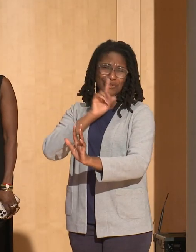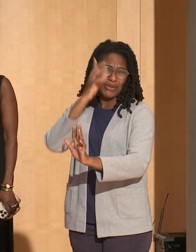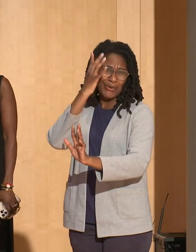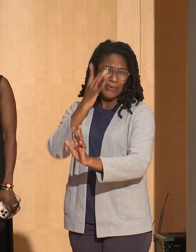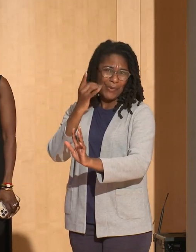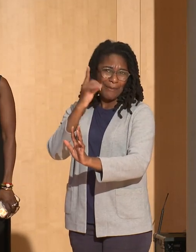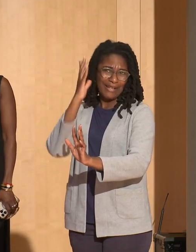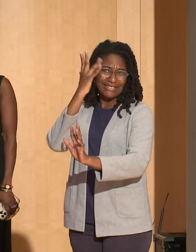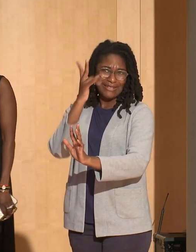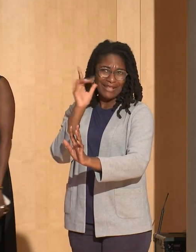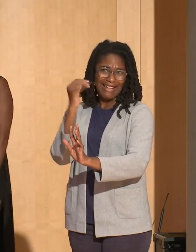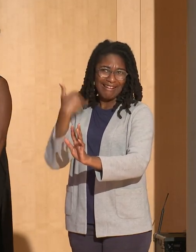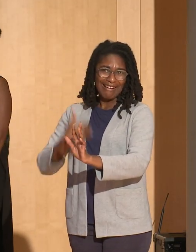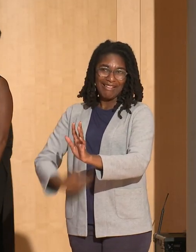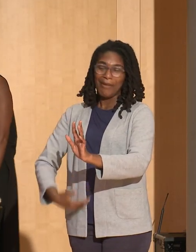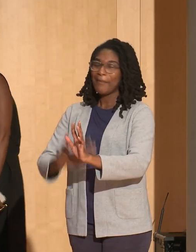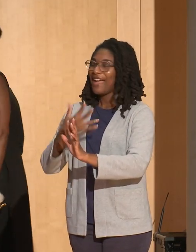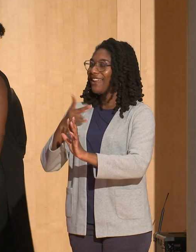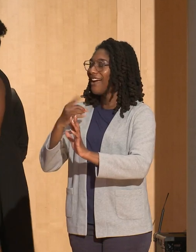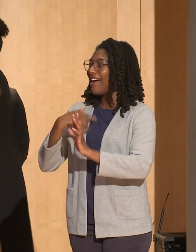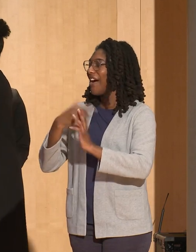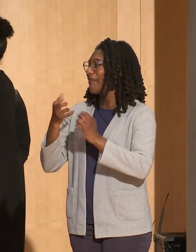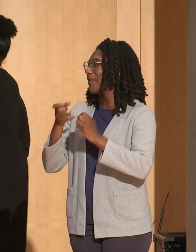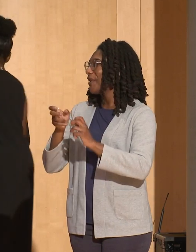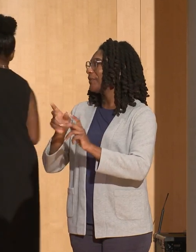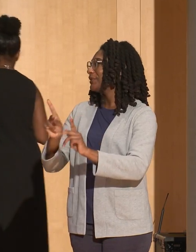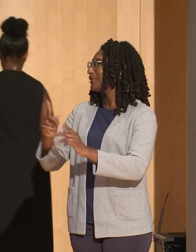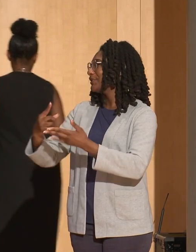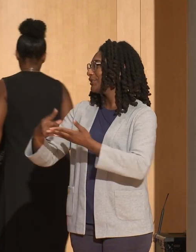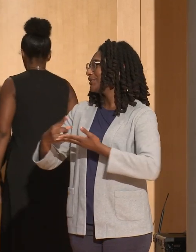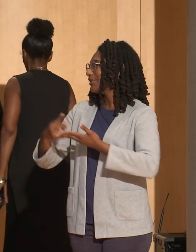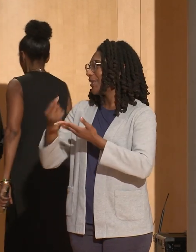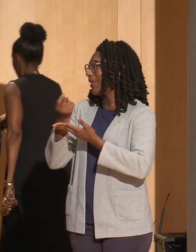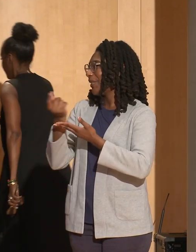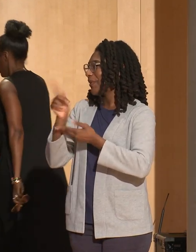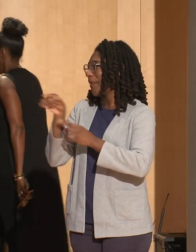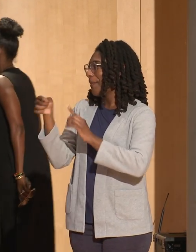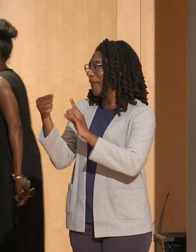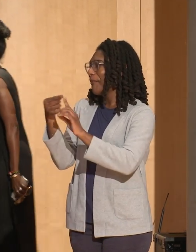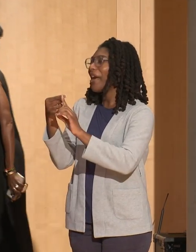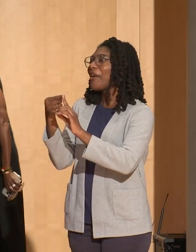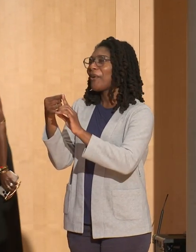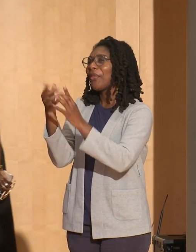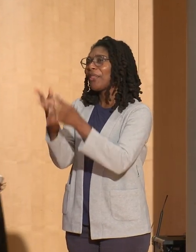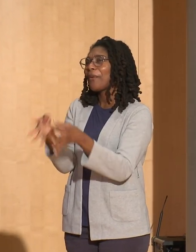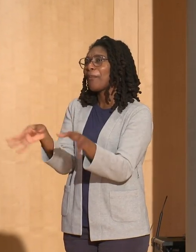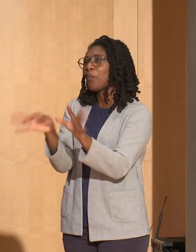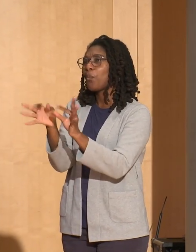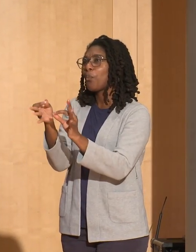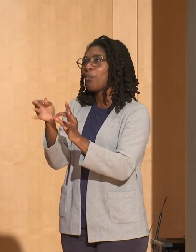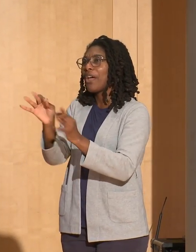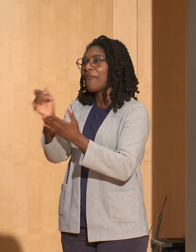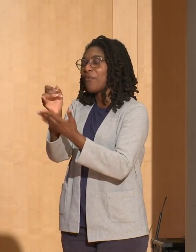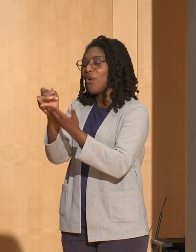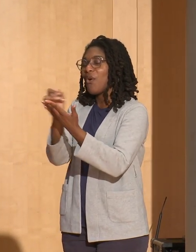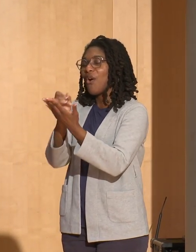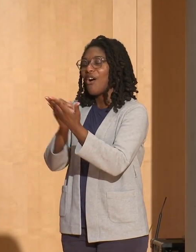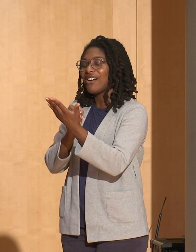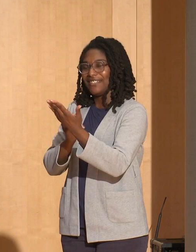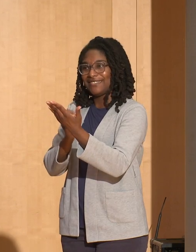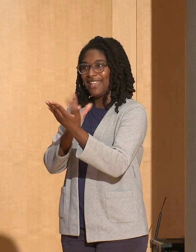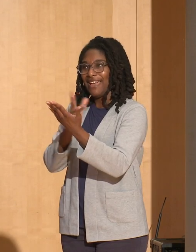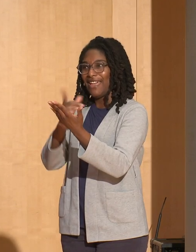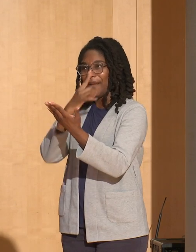I am. And I've had the opportunity to talk a little bit about just the importance of arts